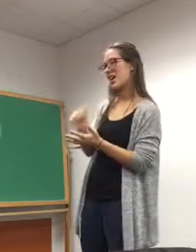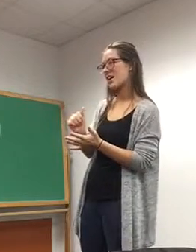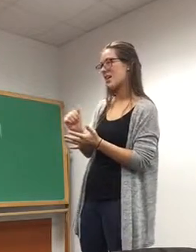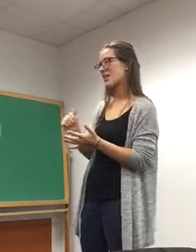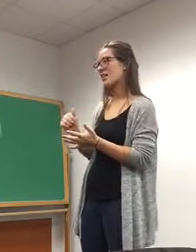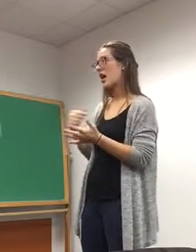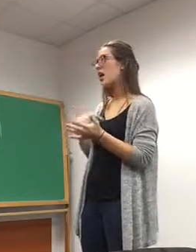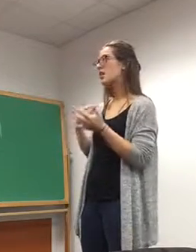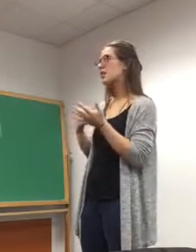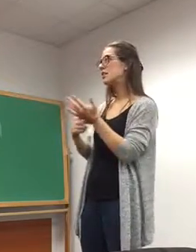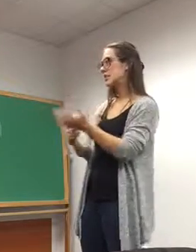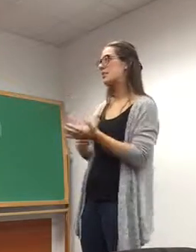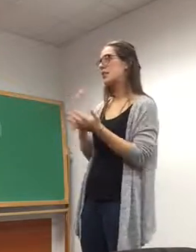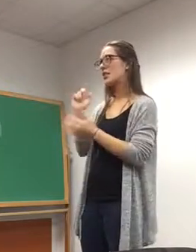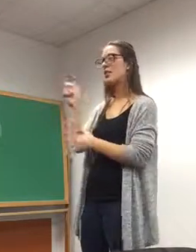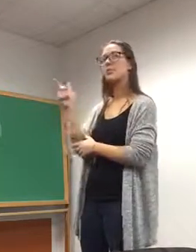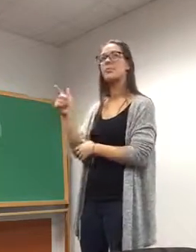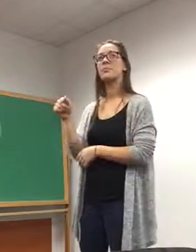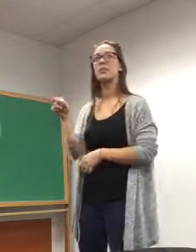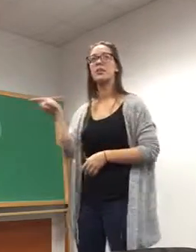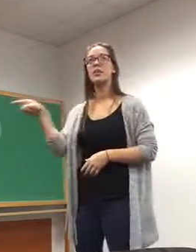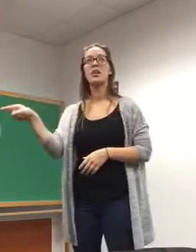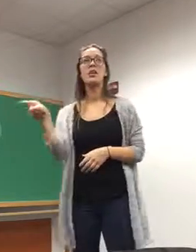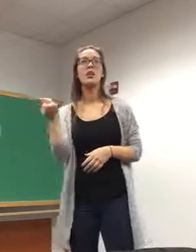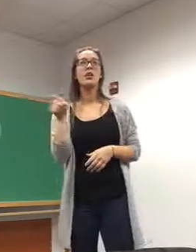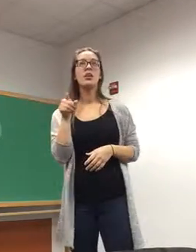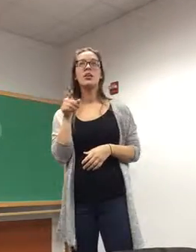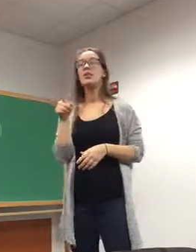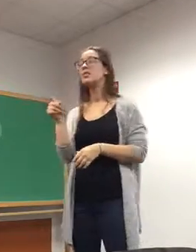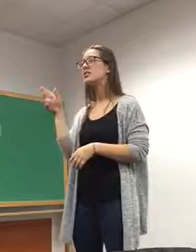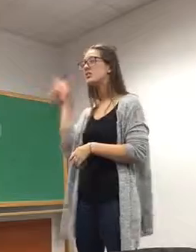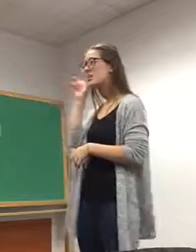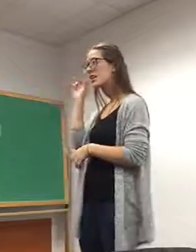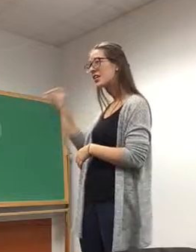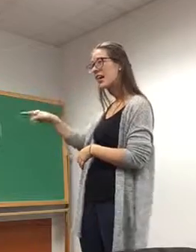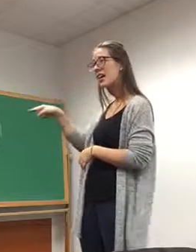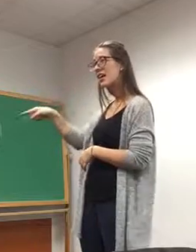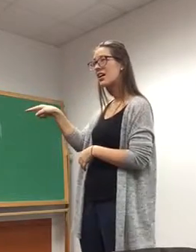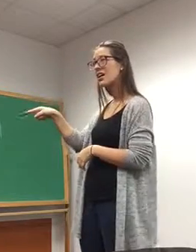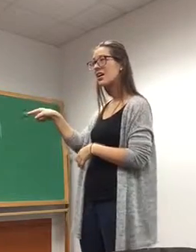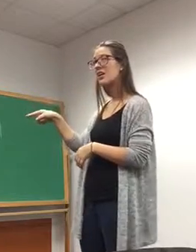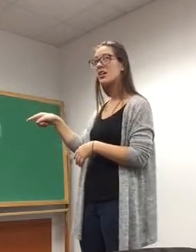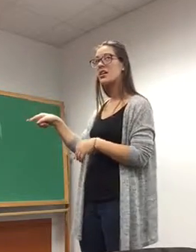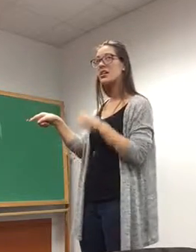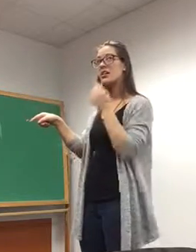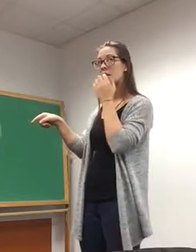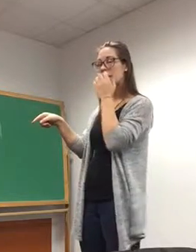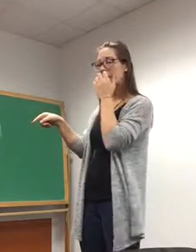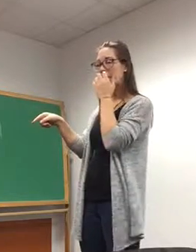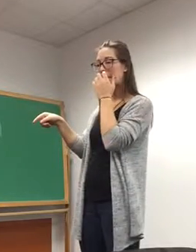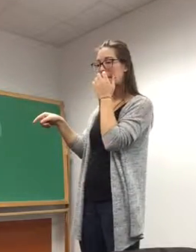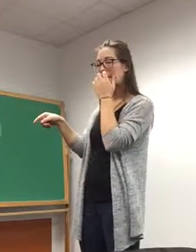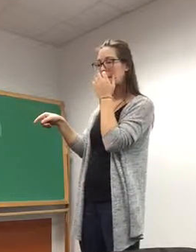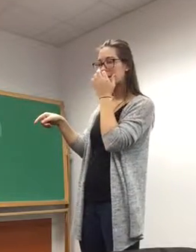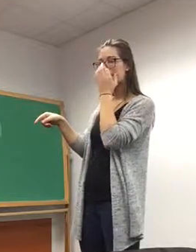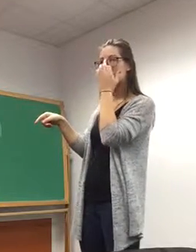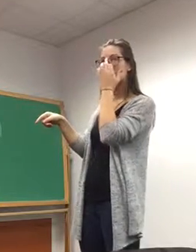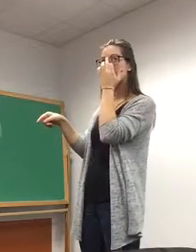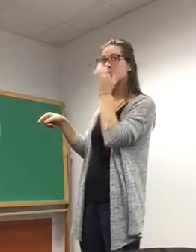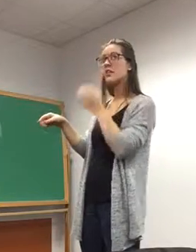and surrounded by cartilage. Okay, you hear what he said? Say it again. Flexible and they bend more easily. They're flexible, they've